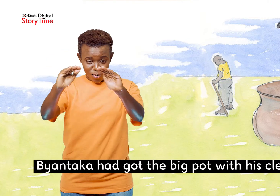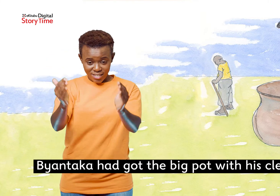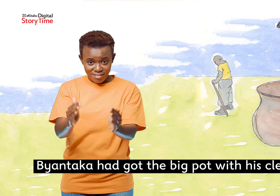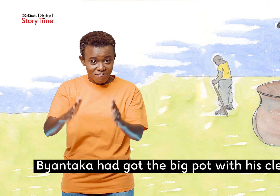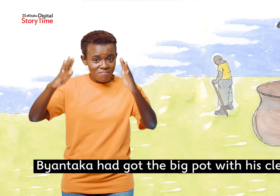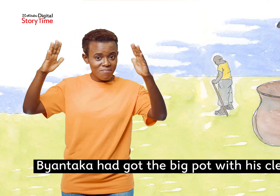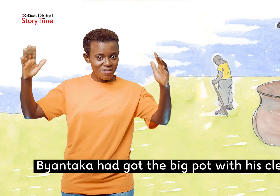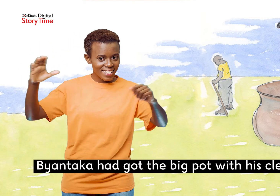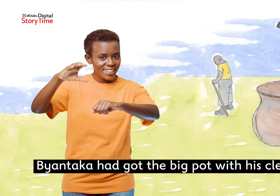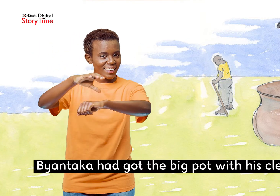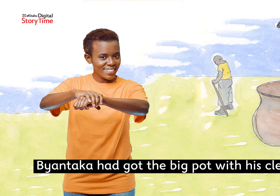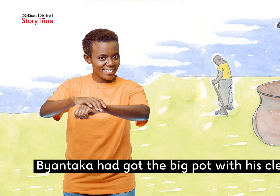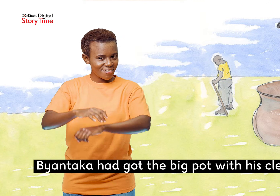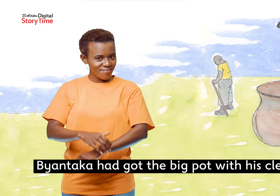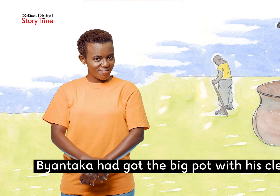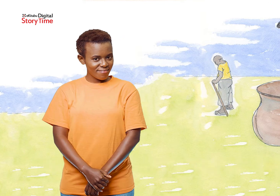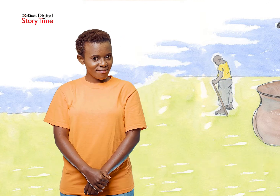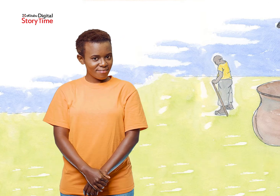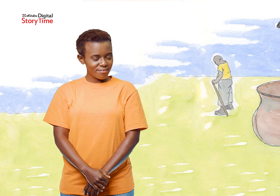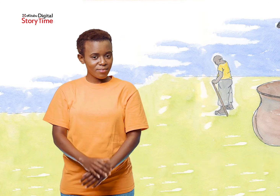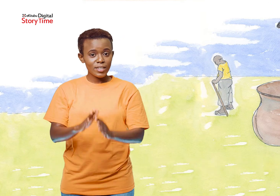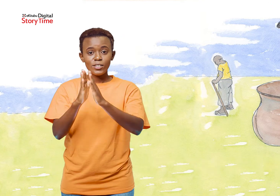Biantaka had got the big pot with his cleverness.